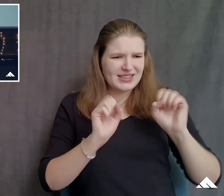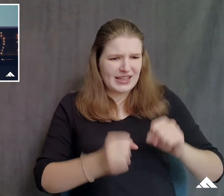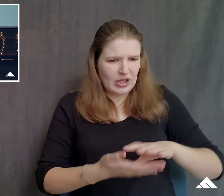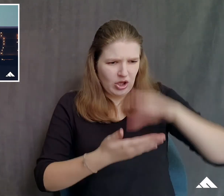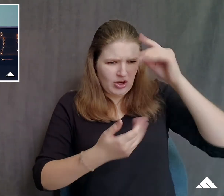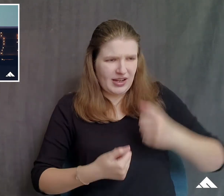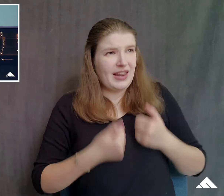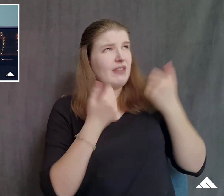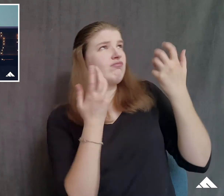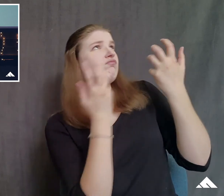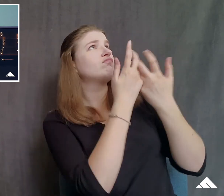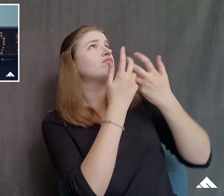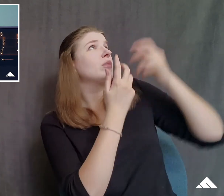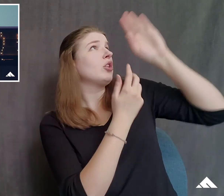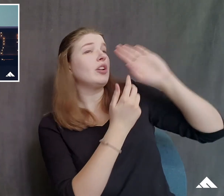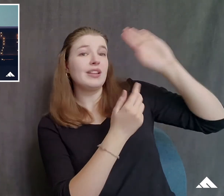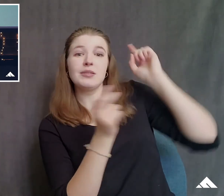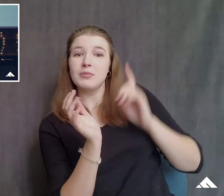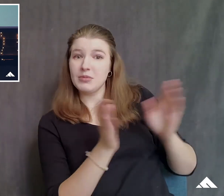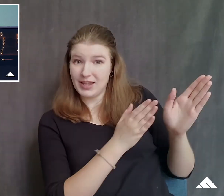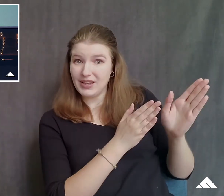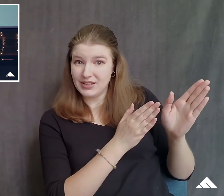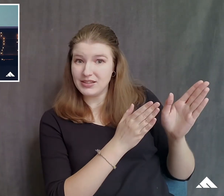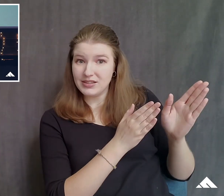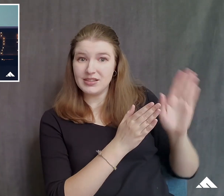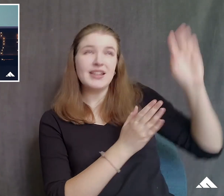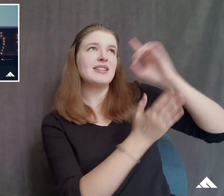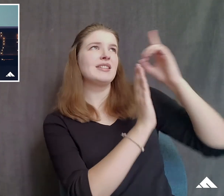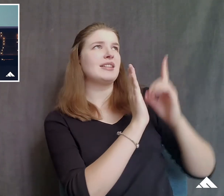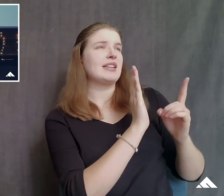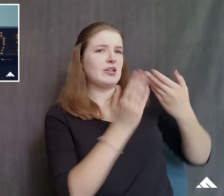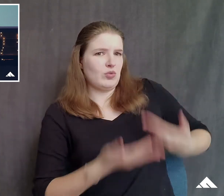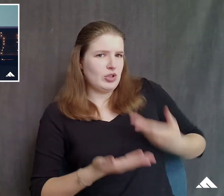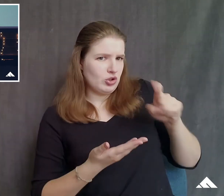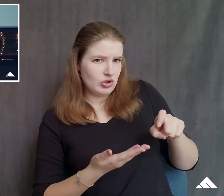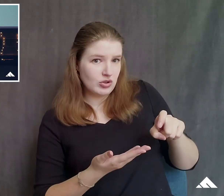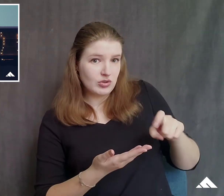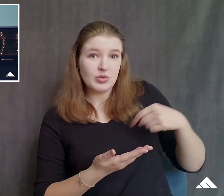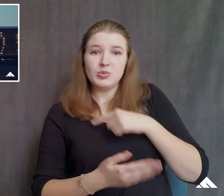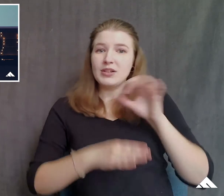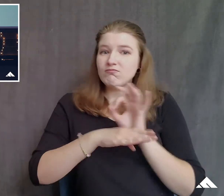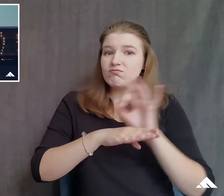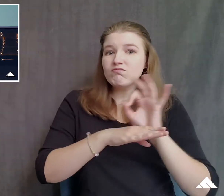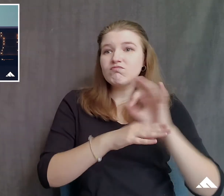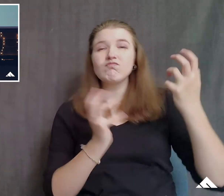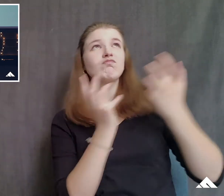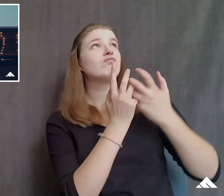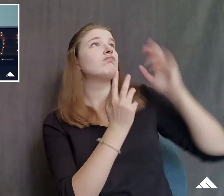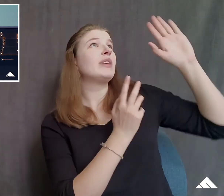with who God created us to be. We're functioning as we were created to